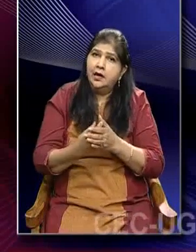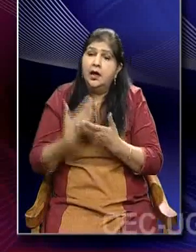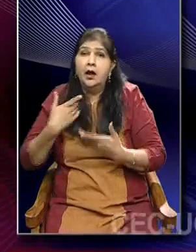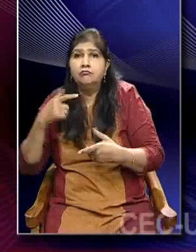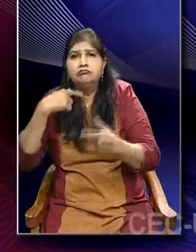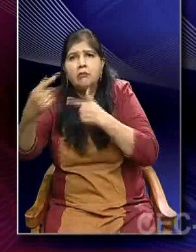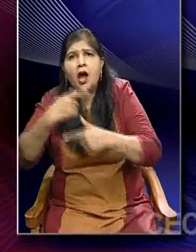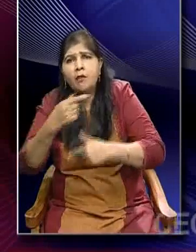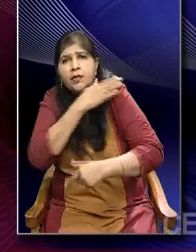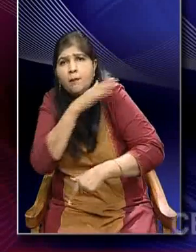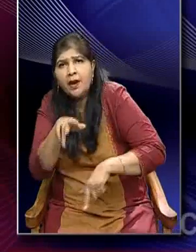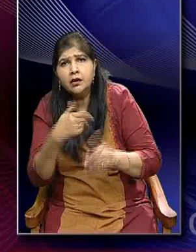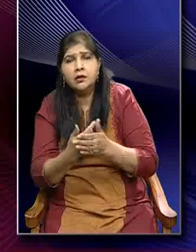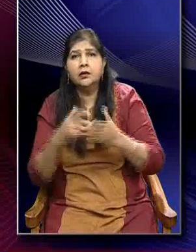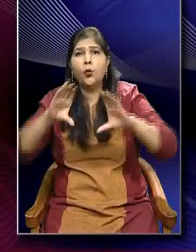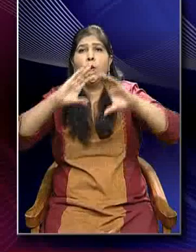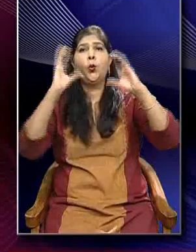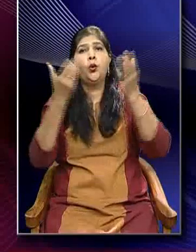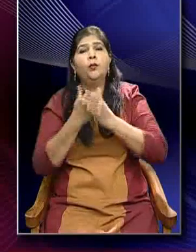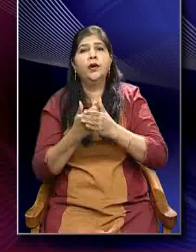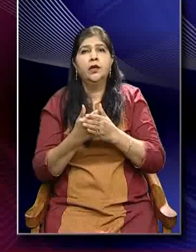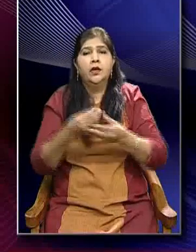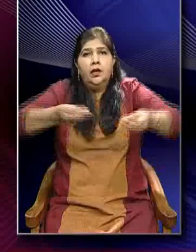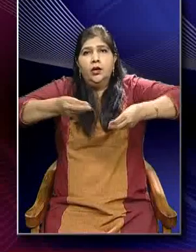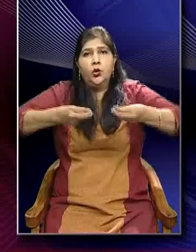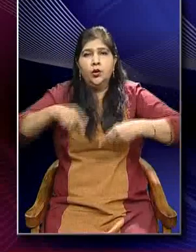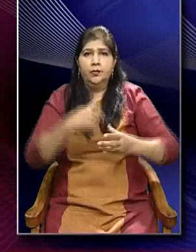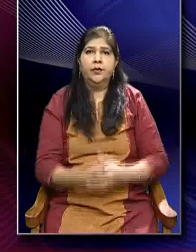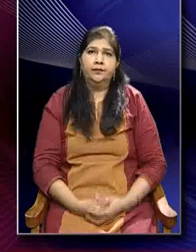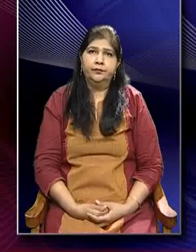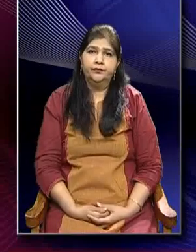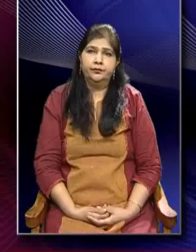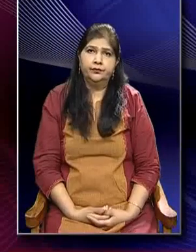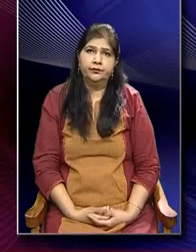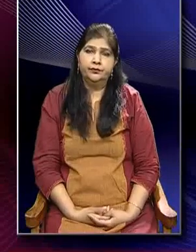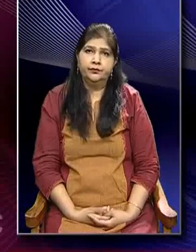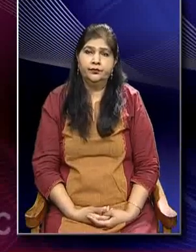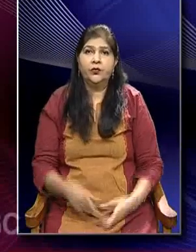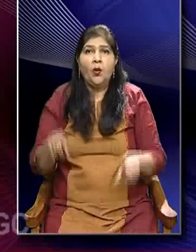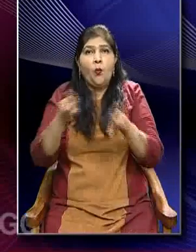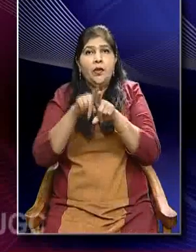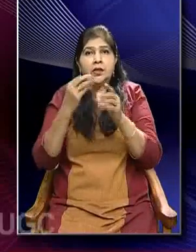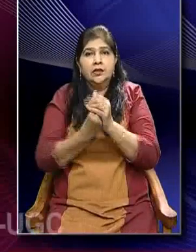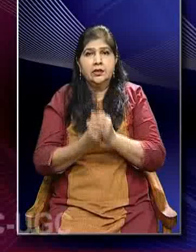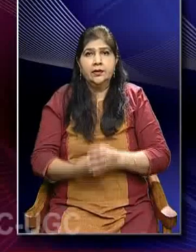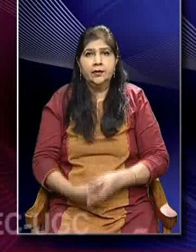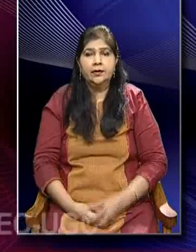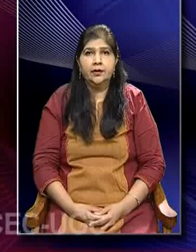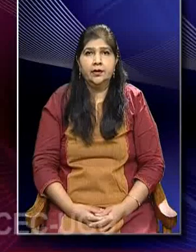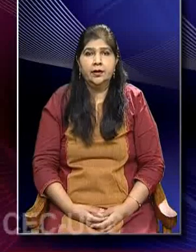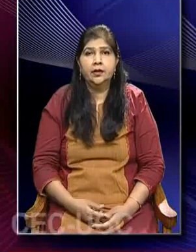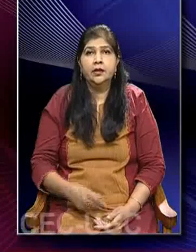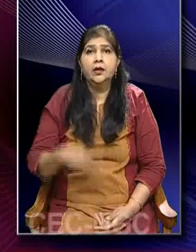interdependent global economy. With this, in